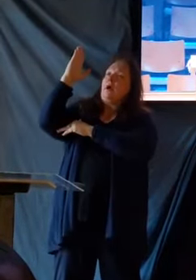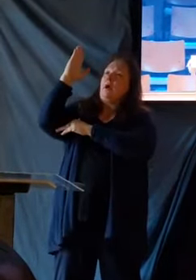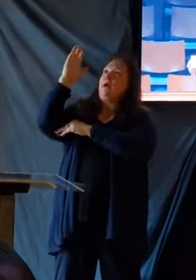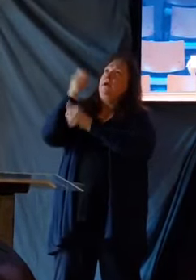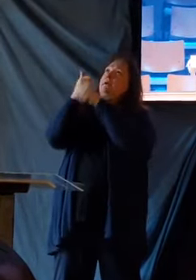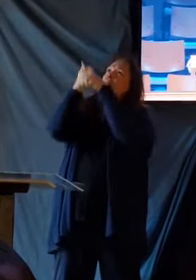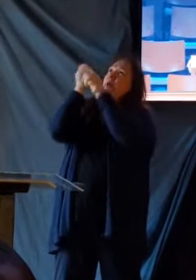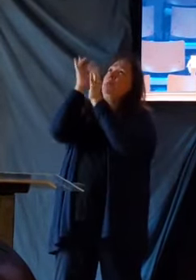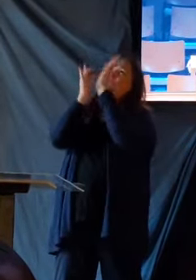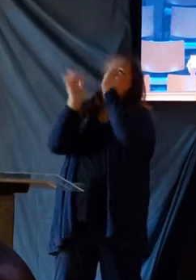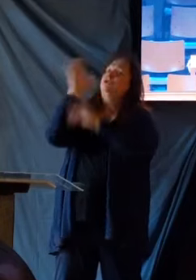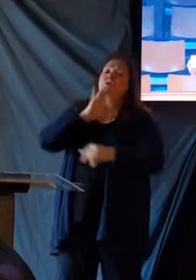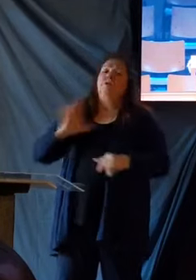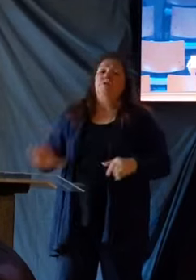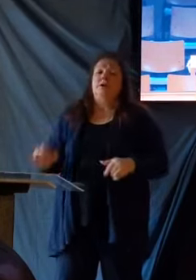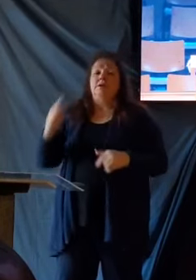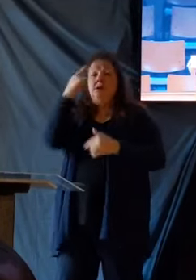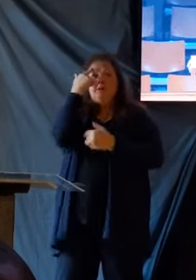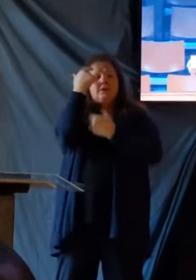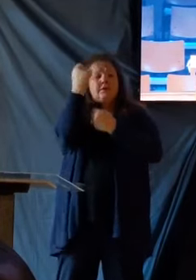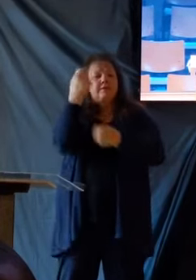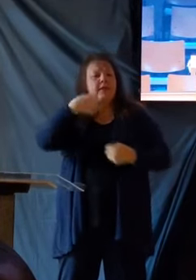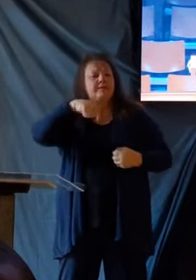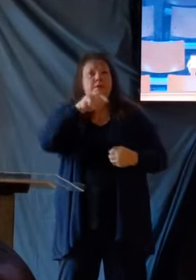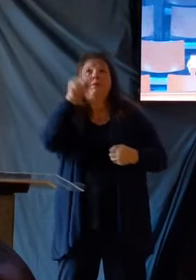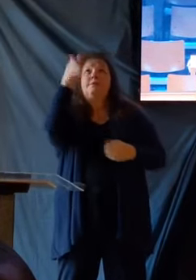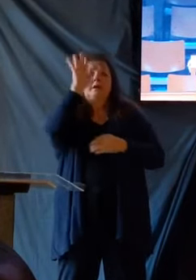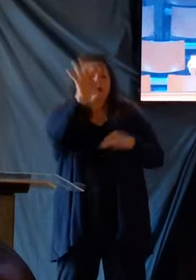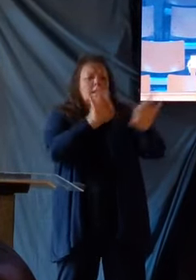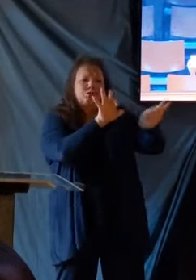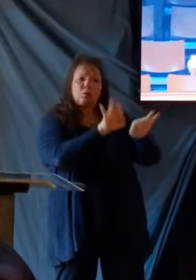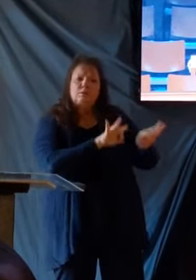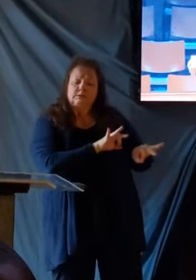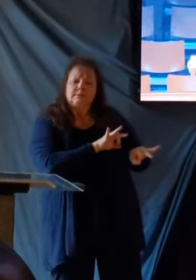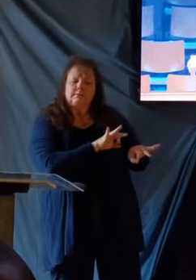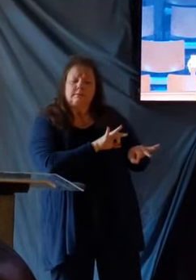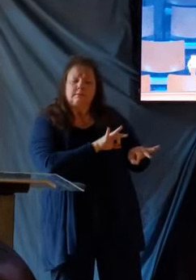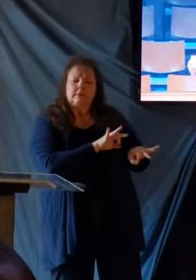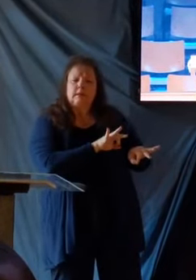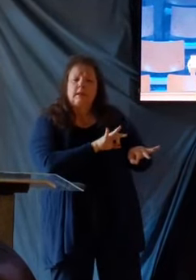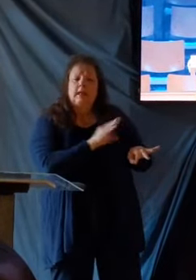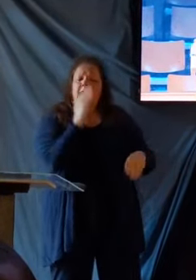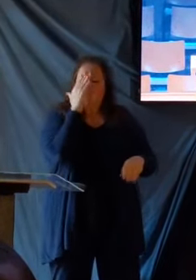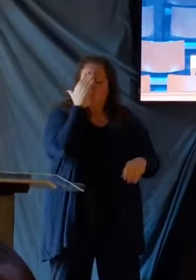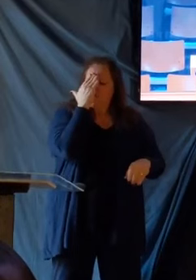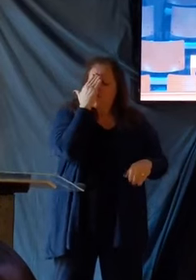apostle of Jesus Christ, for the faith of those chosen of God, and the